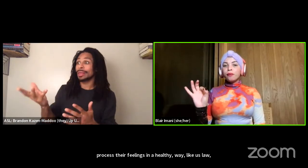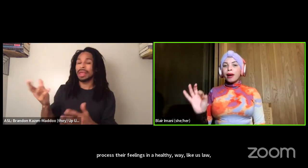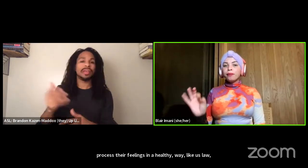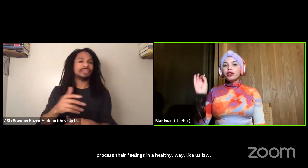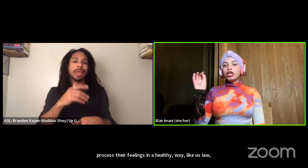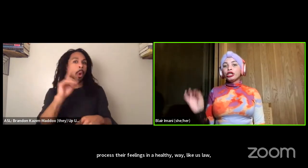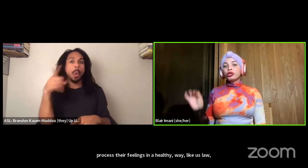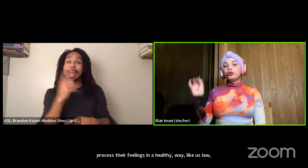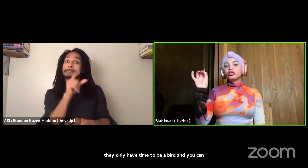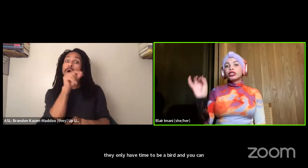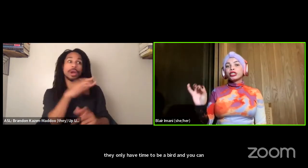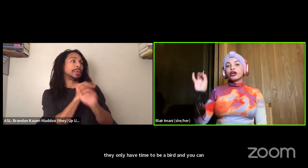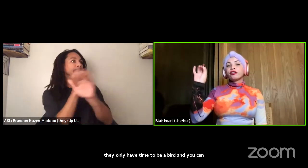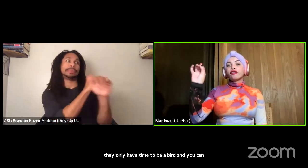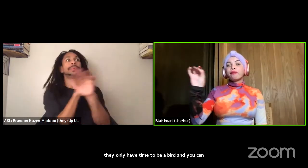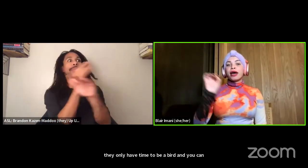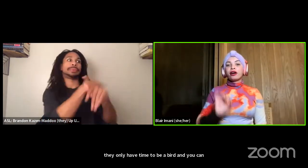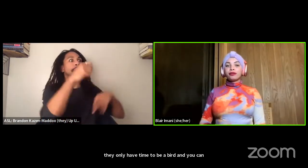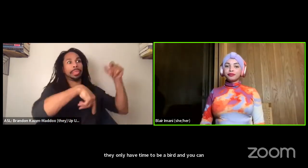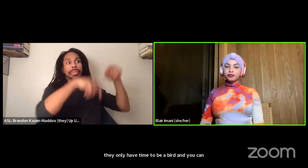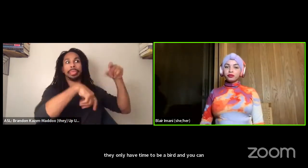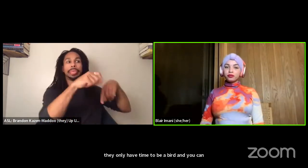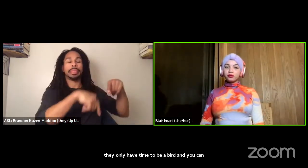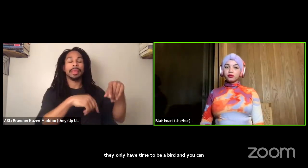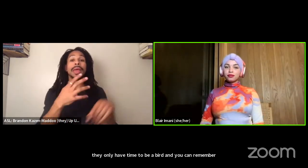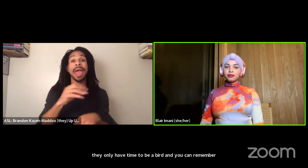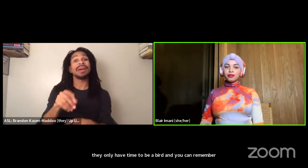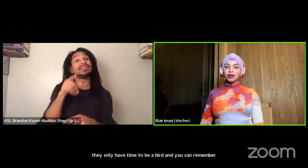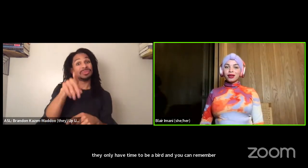And you can remember that you deserve better.